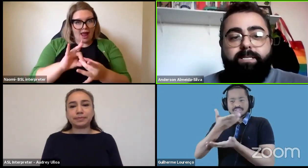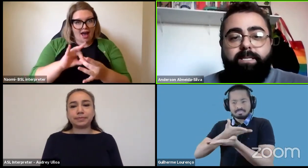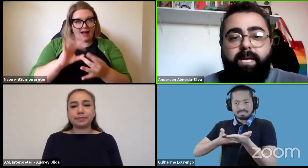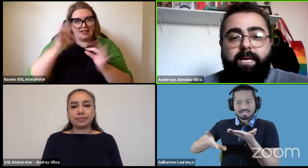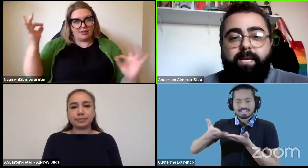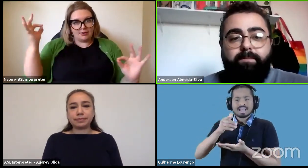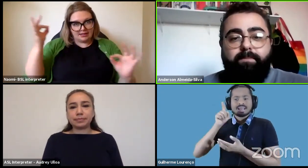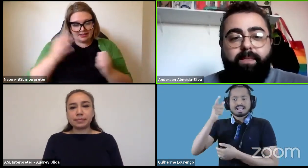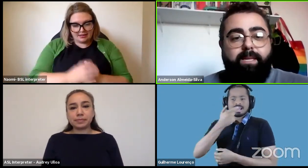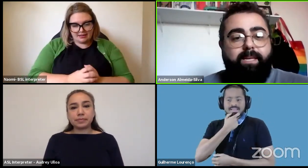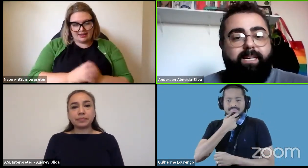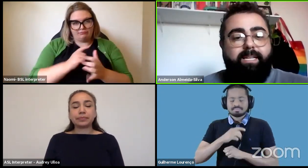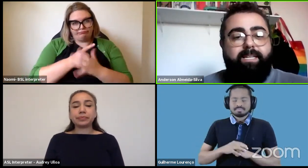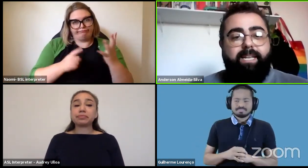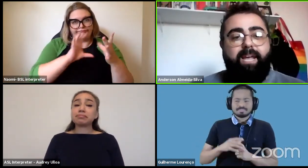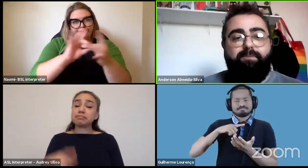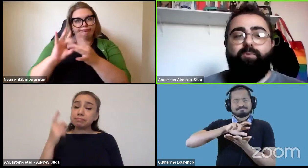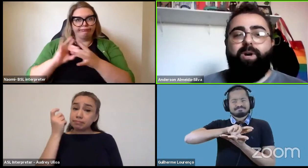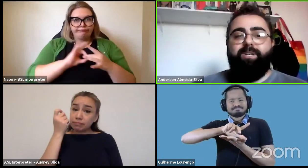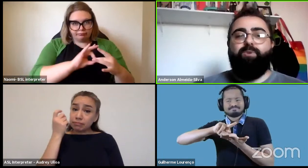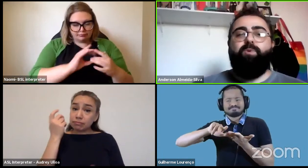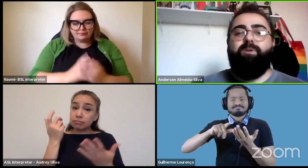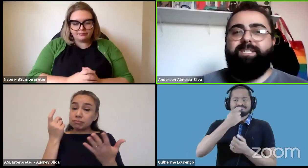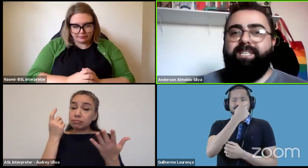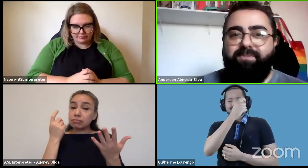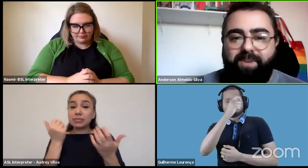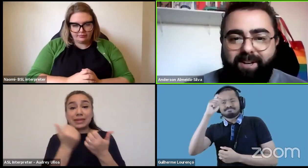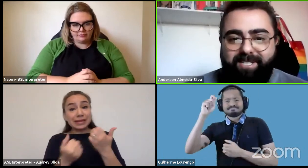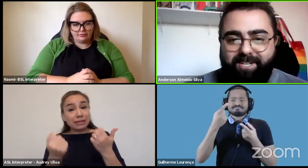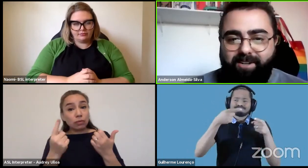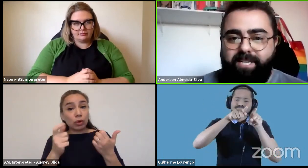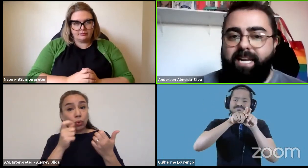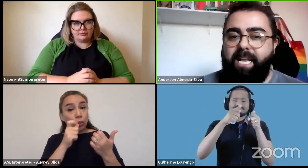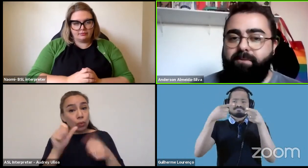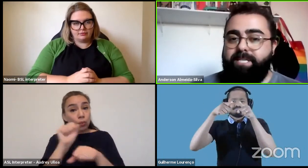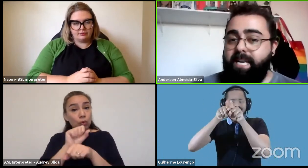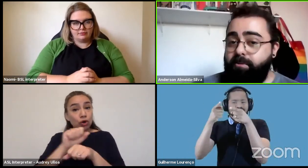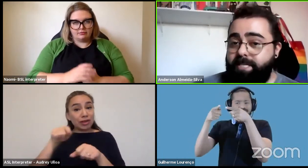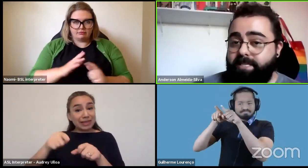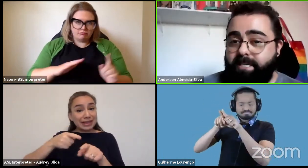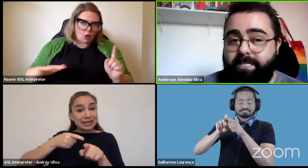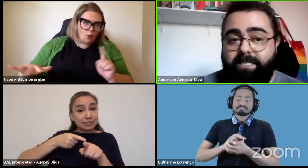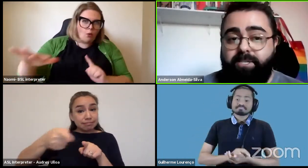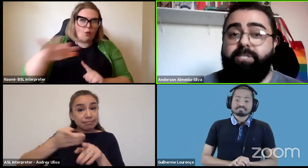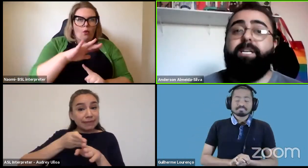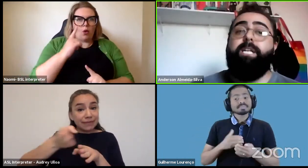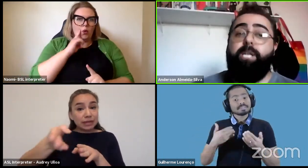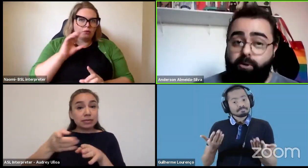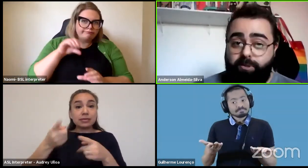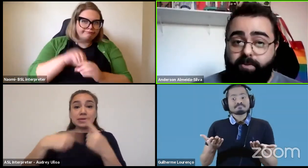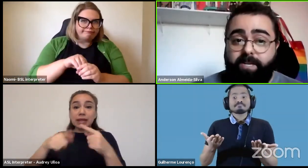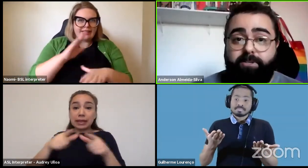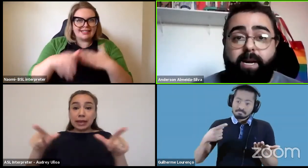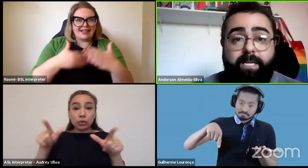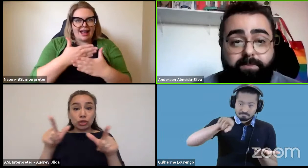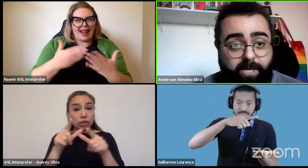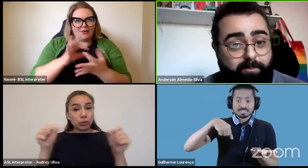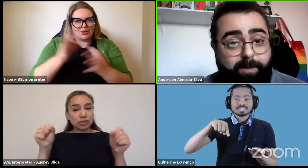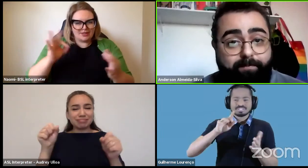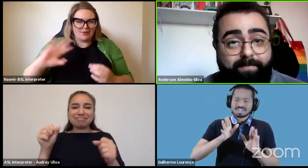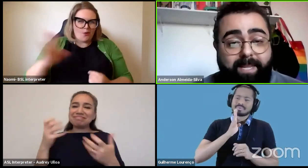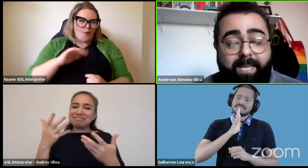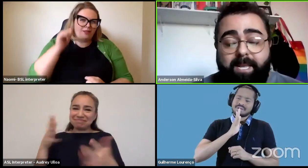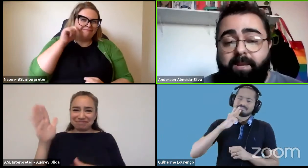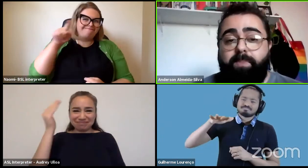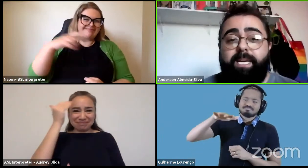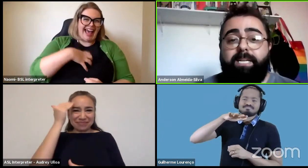I would say that everyone who works in the field of sign language linguistics certainly knows Professor Adam